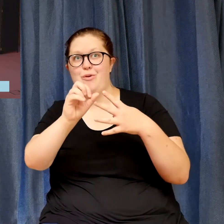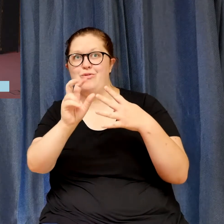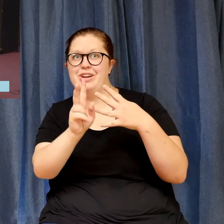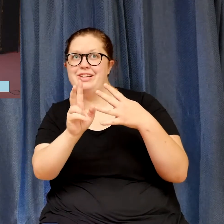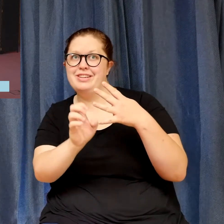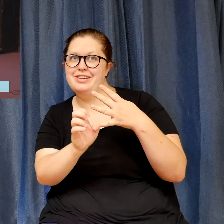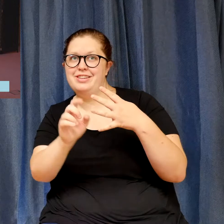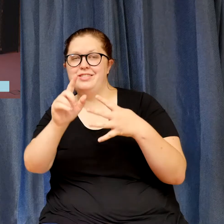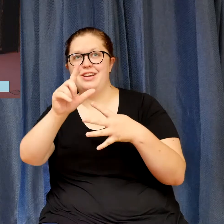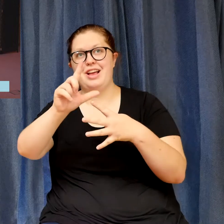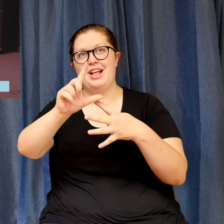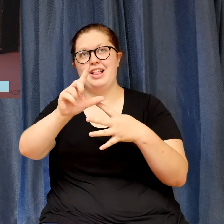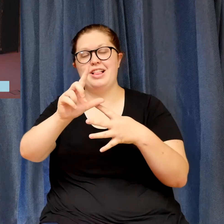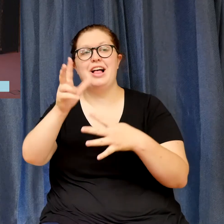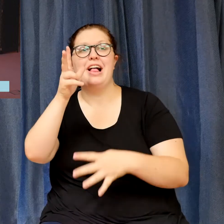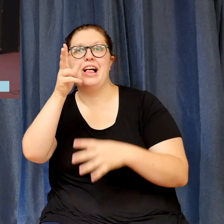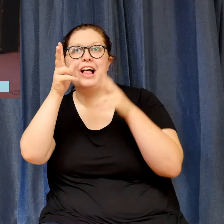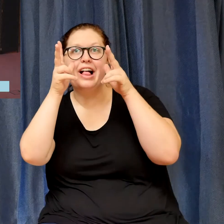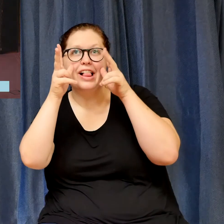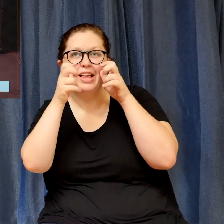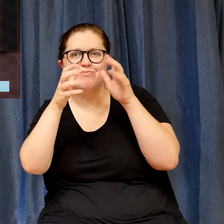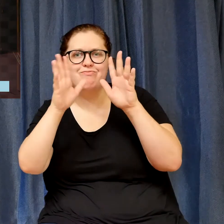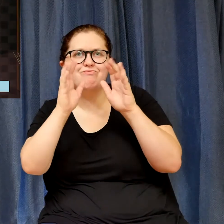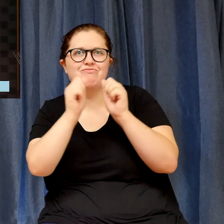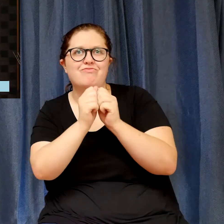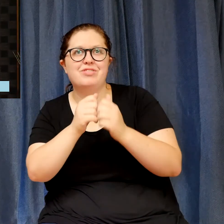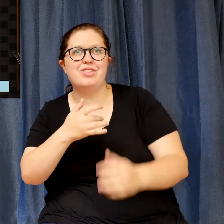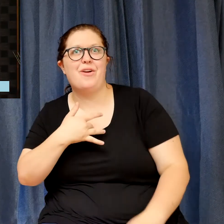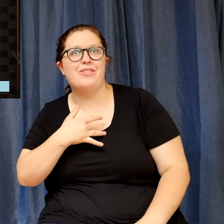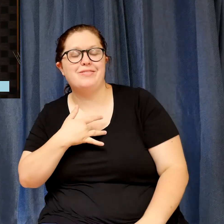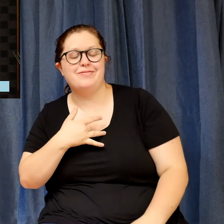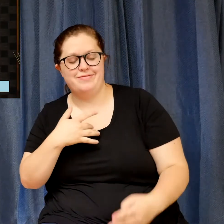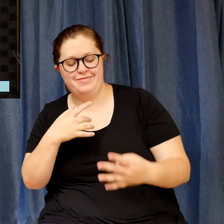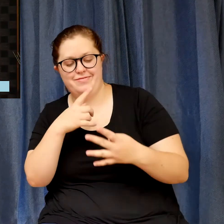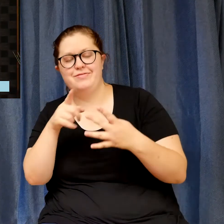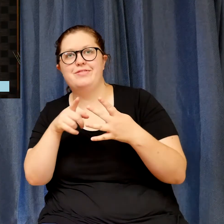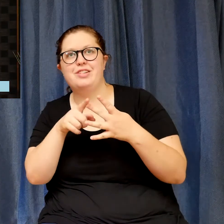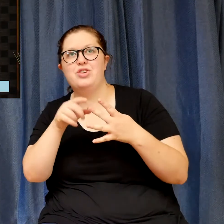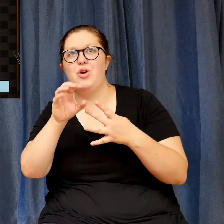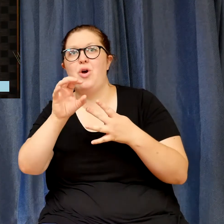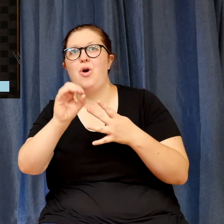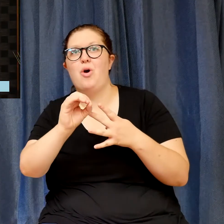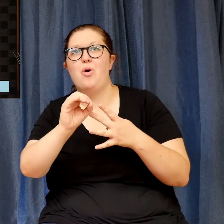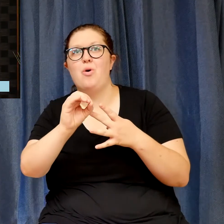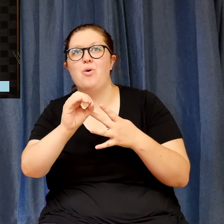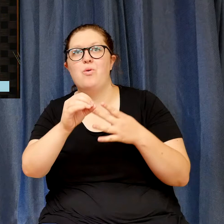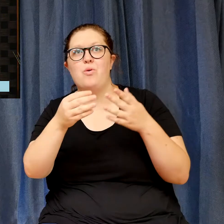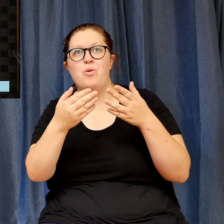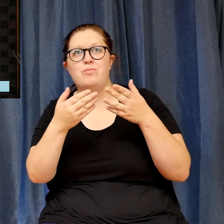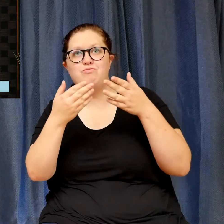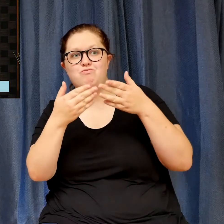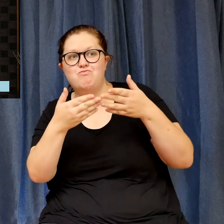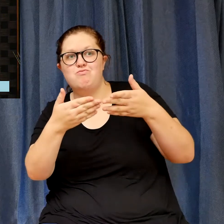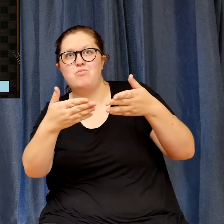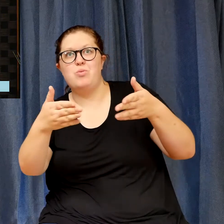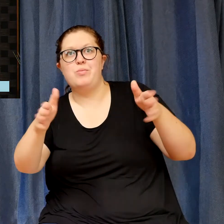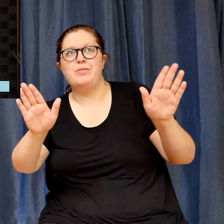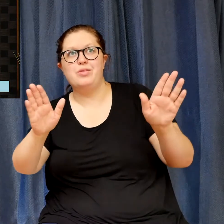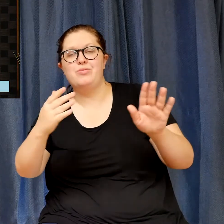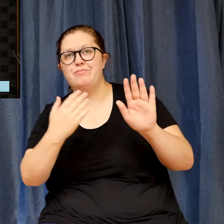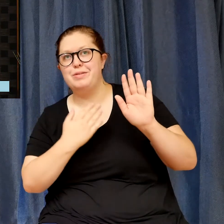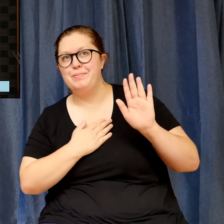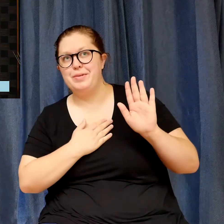listening with the heart. Listening with the heart. The next one is opening to deep